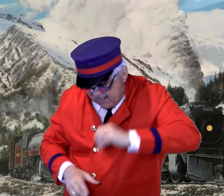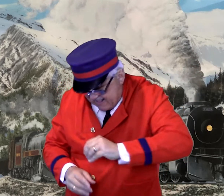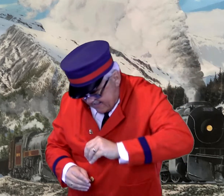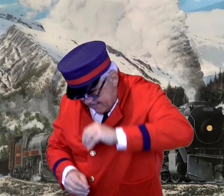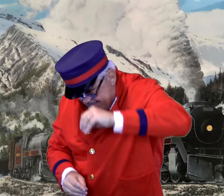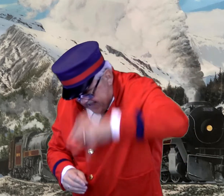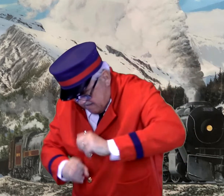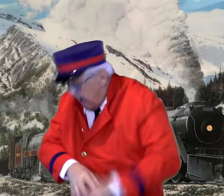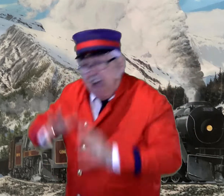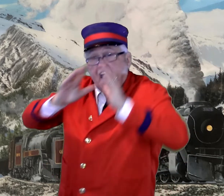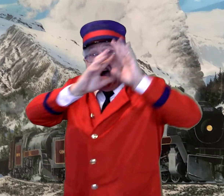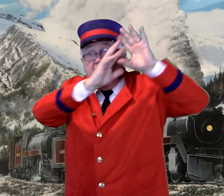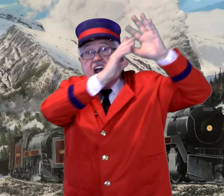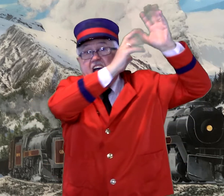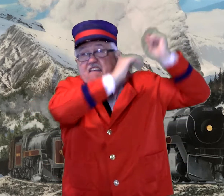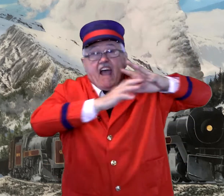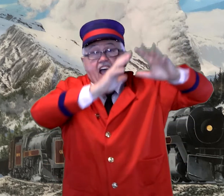great fun and the two boys took turns doing that.